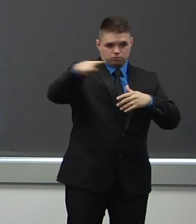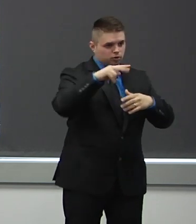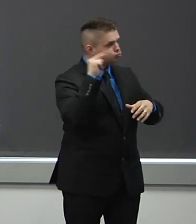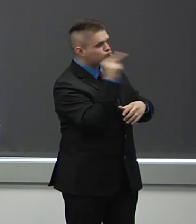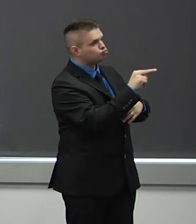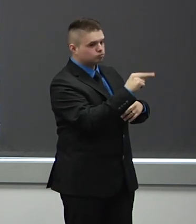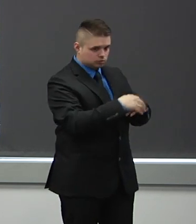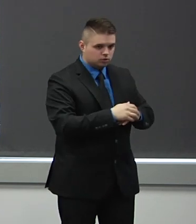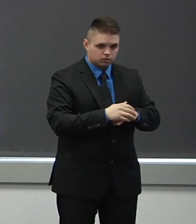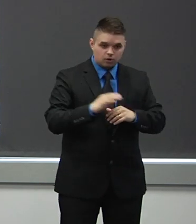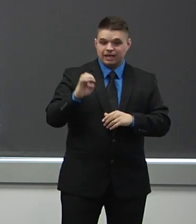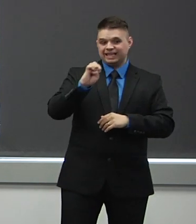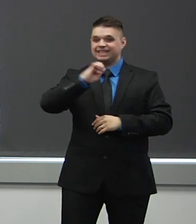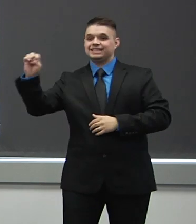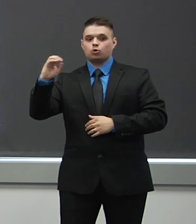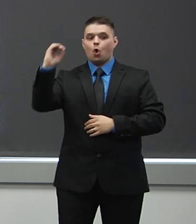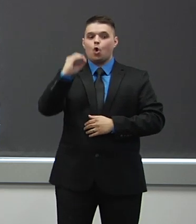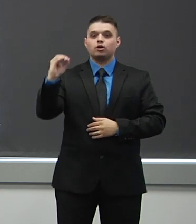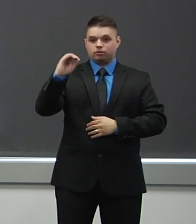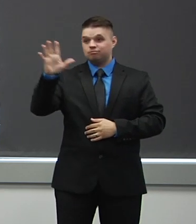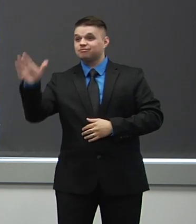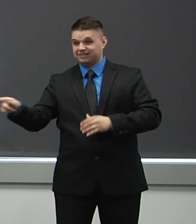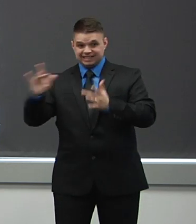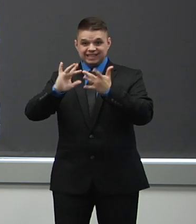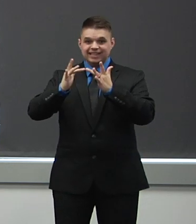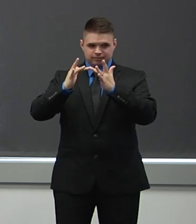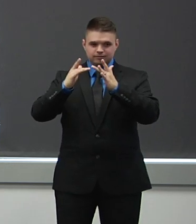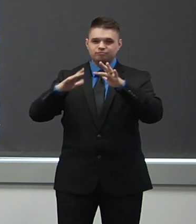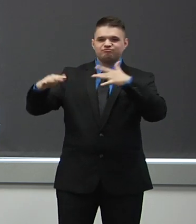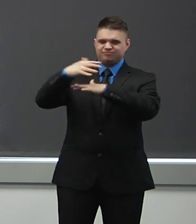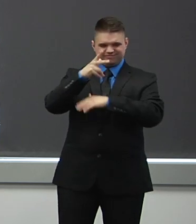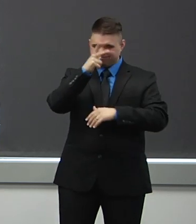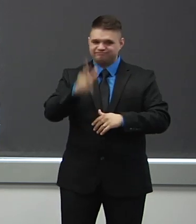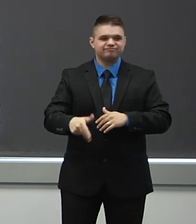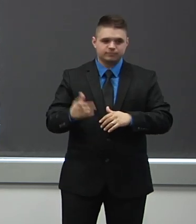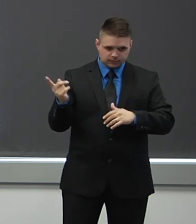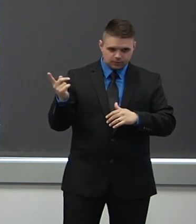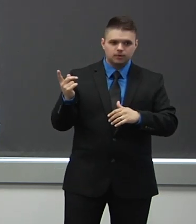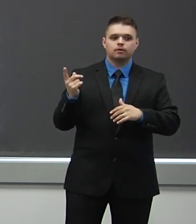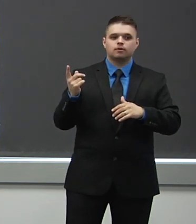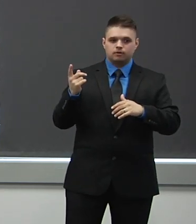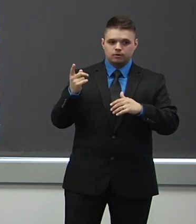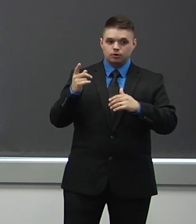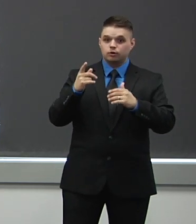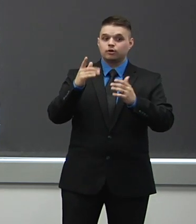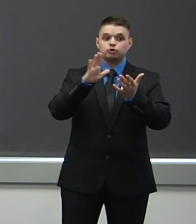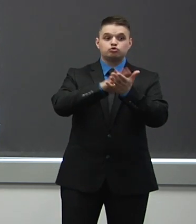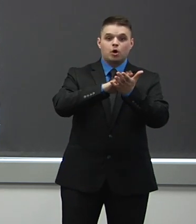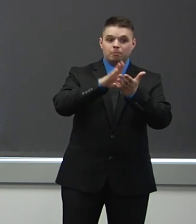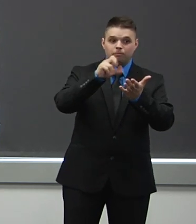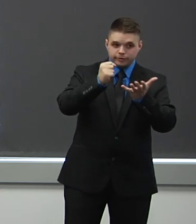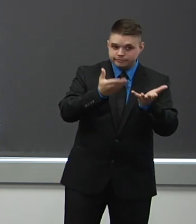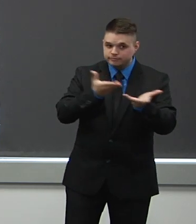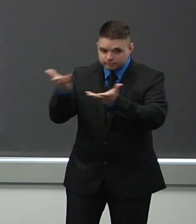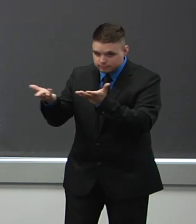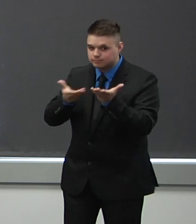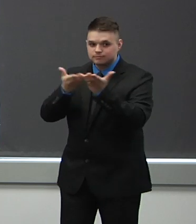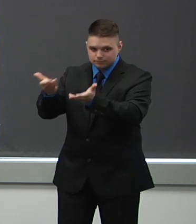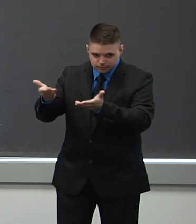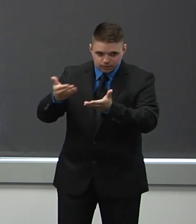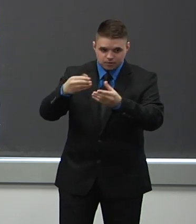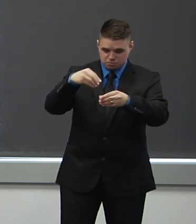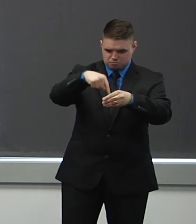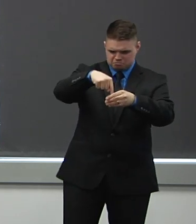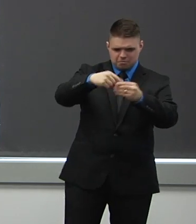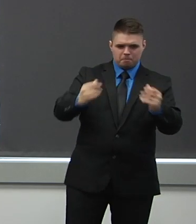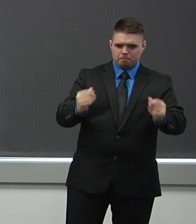have great internet connections, where our school buses are delivering learning packets to students, and they're bringing those back to the